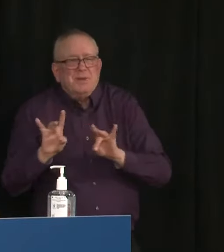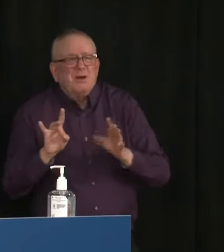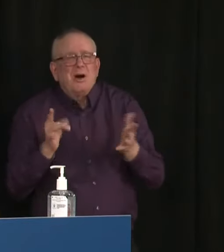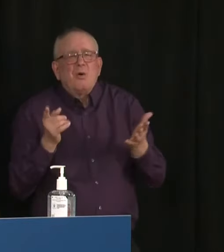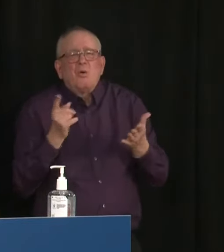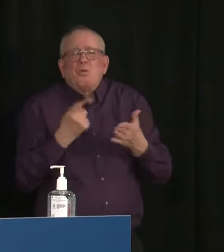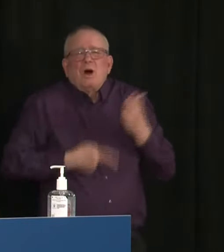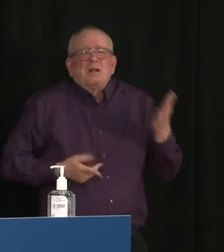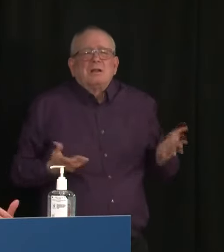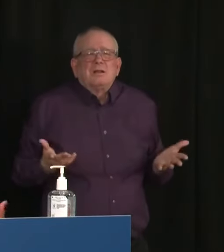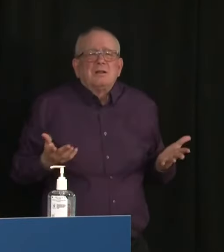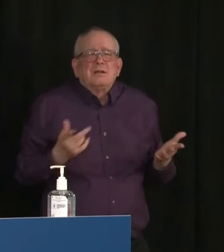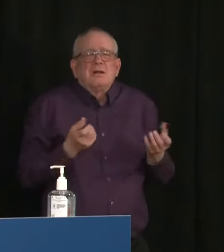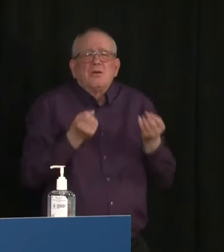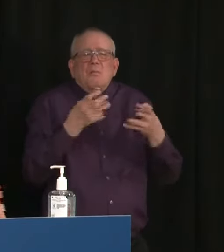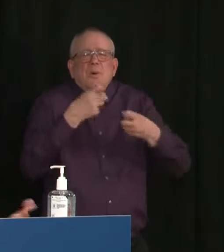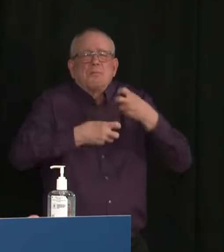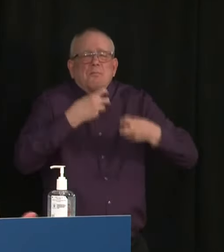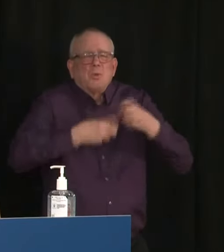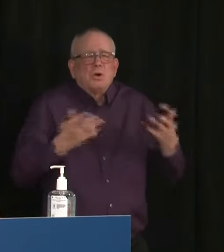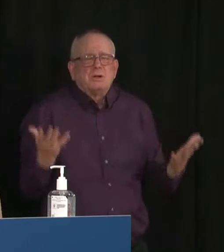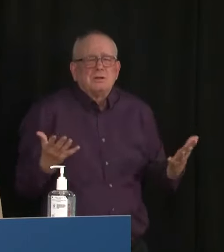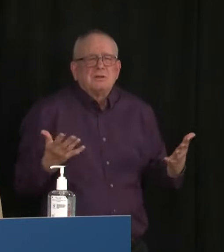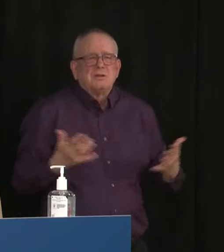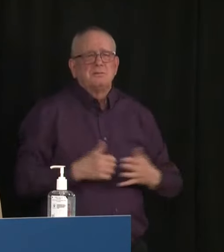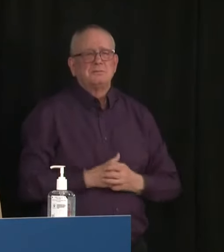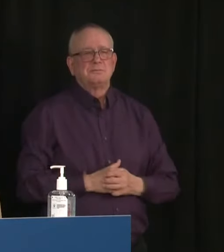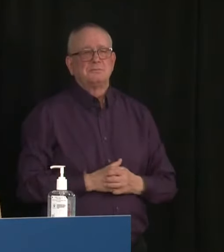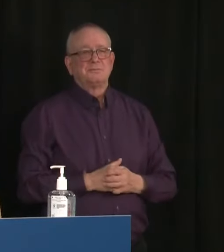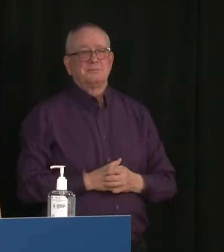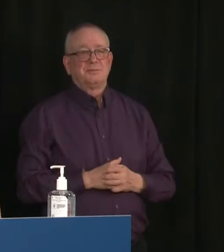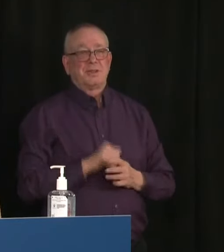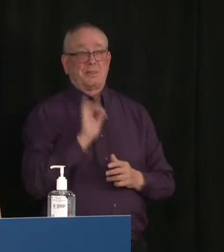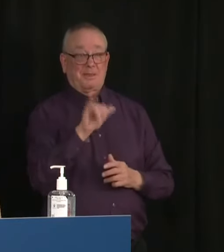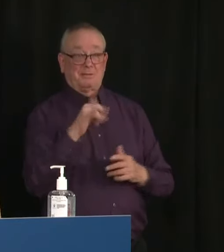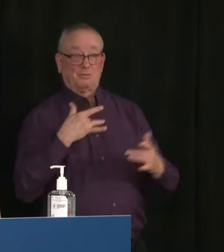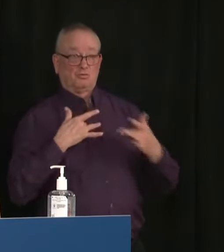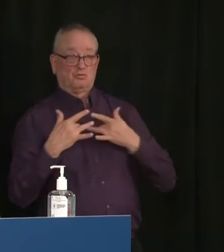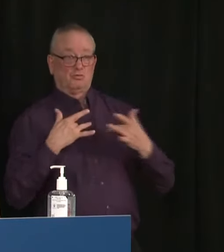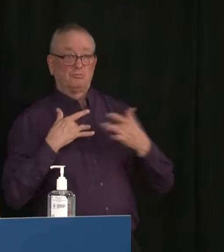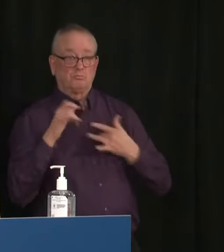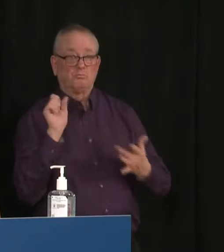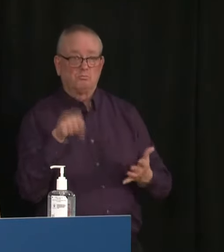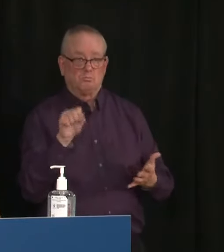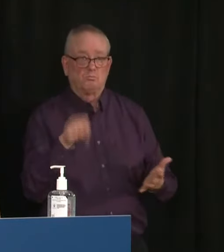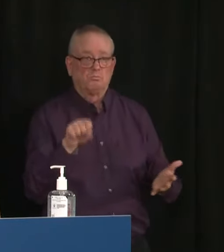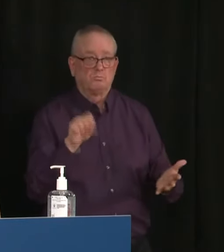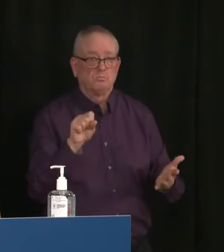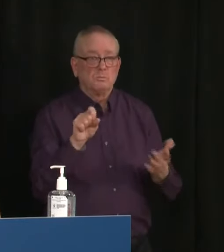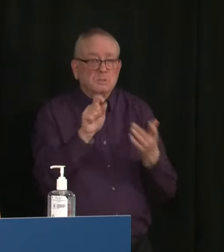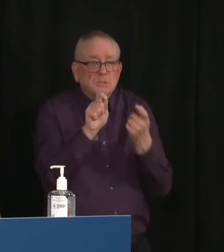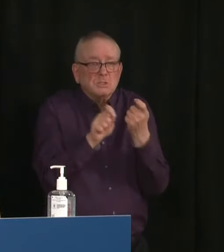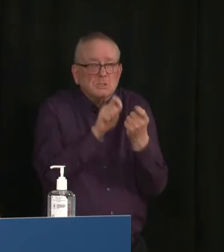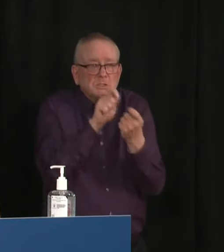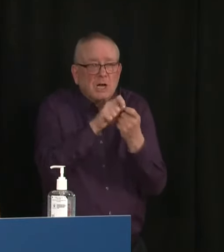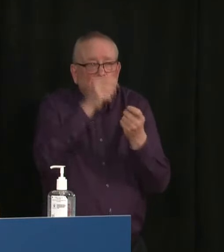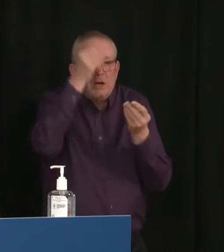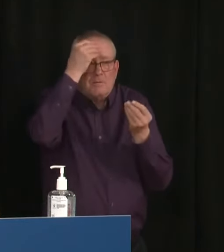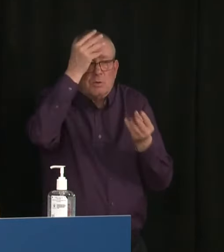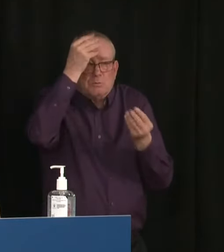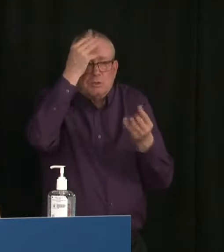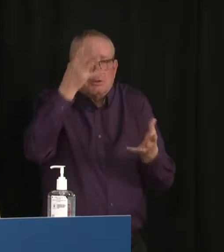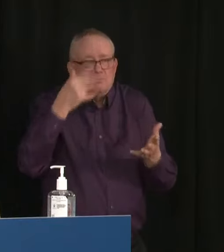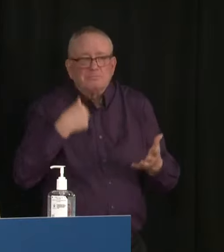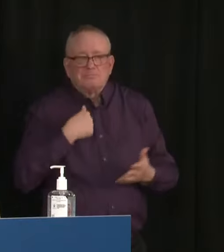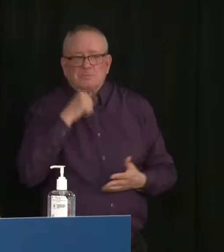think without knowing those details, it's concerning if there are people who are not being contacted until their quarantine is over, because that's